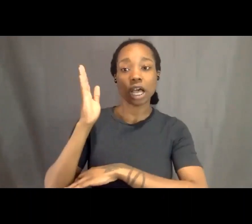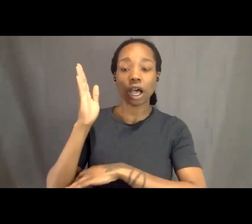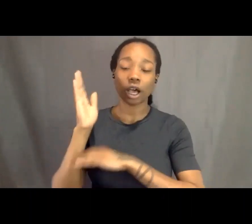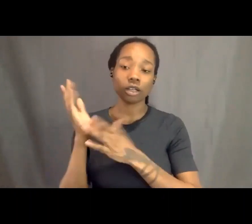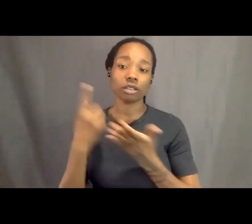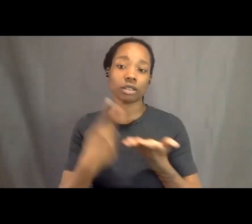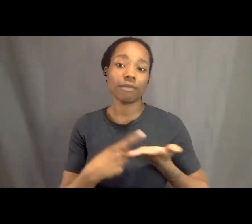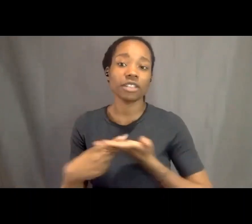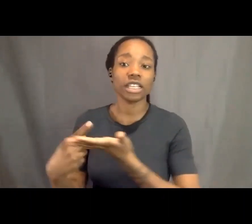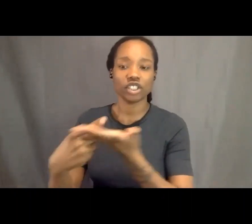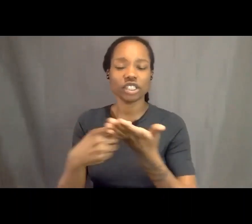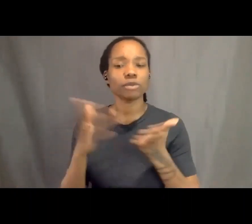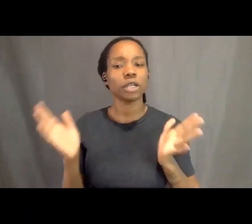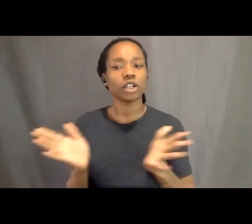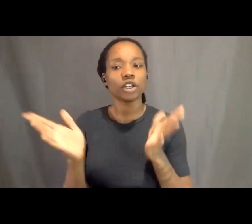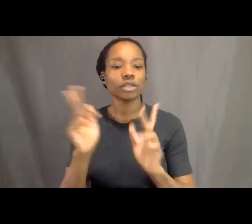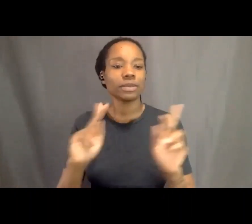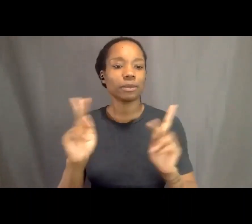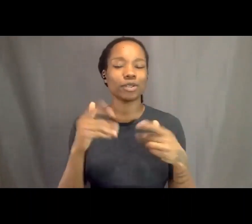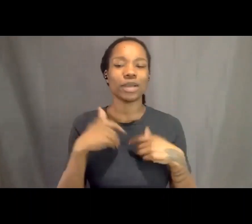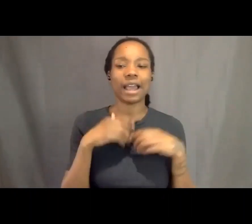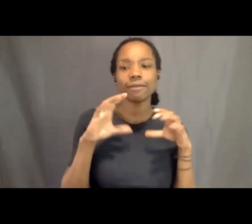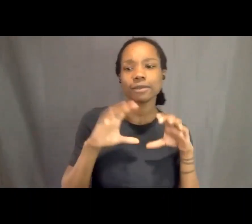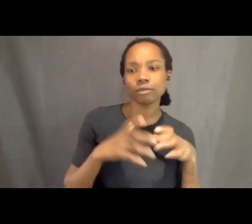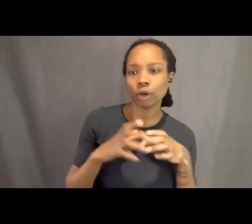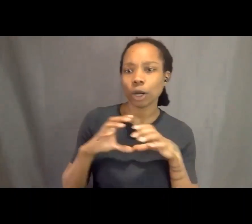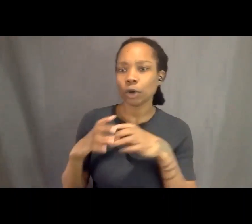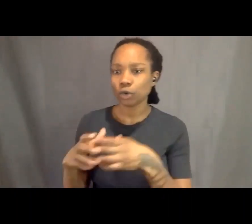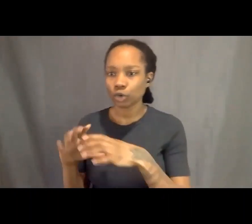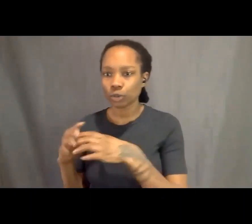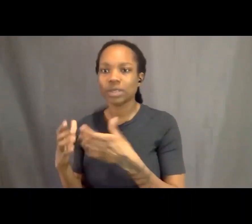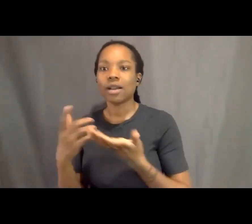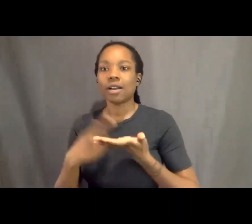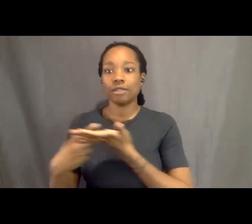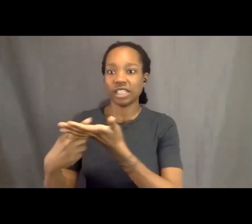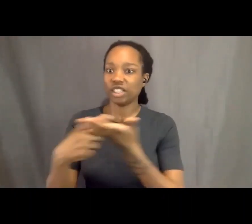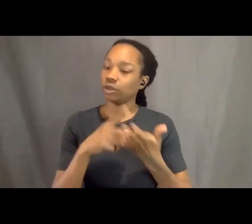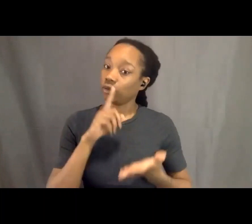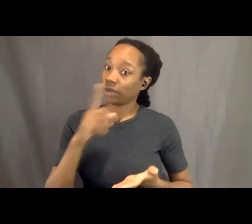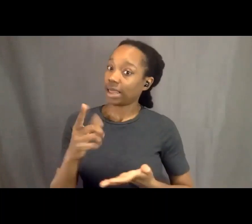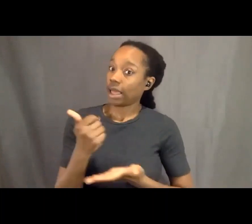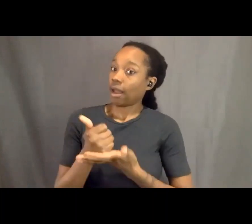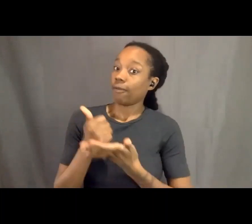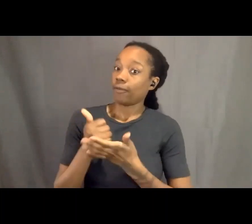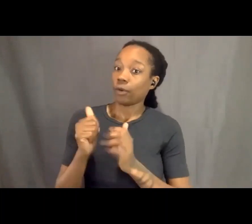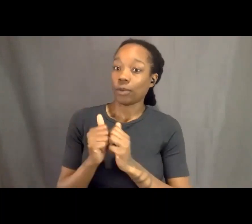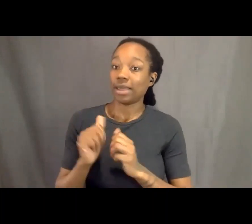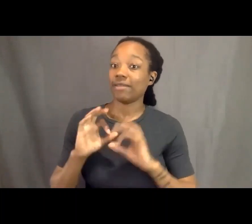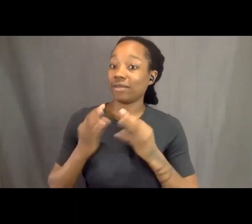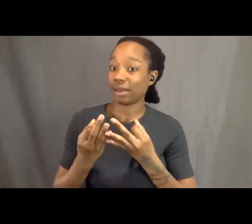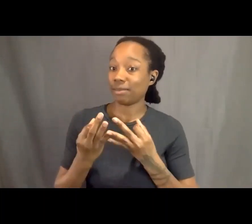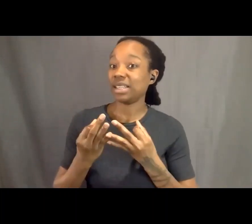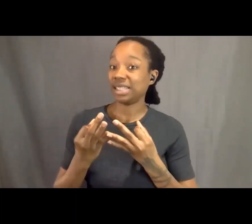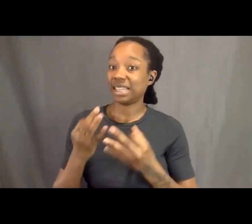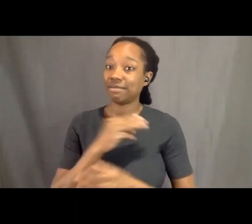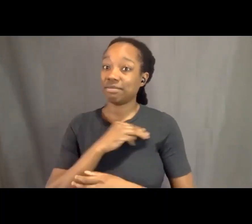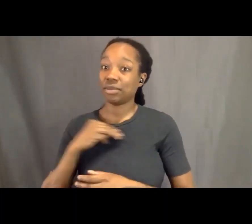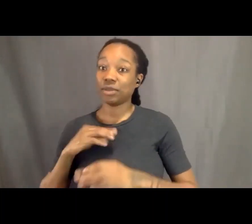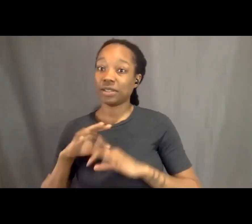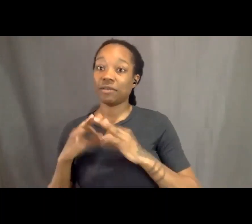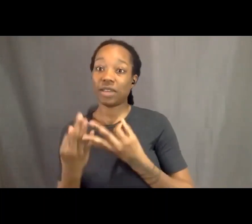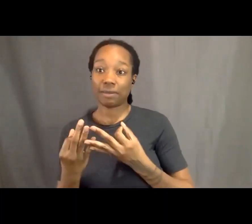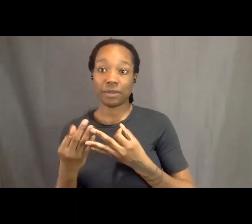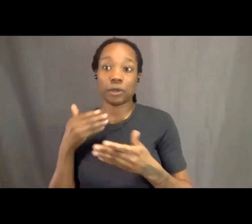small group conversations. And these are really, really helpful with families. and members of families and close friends and people